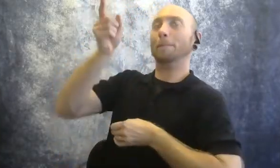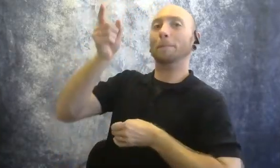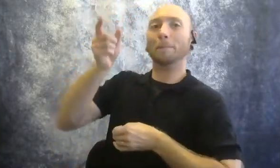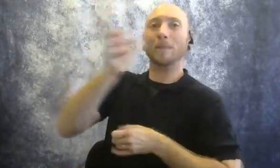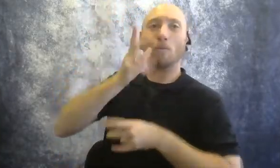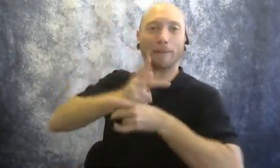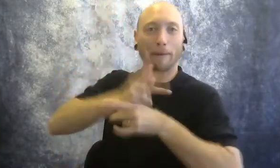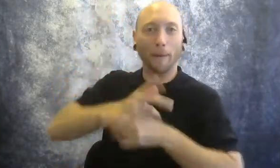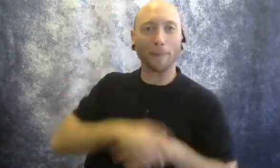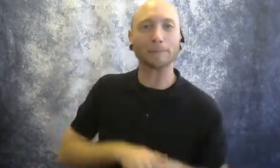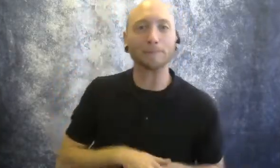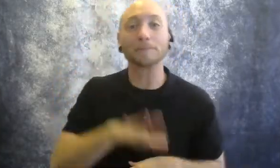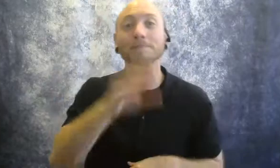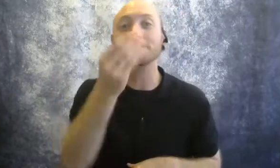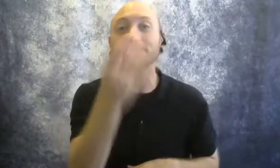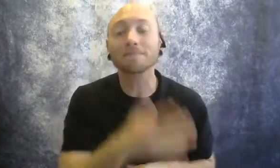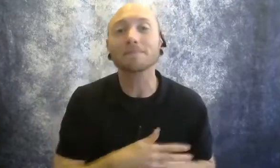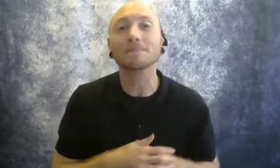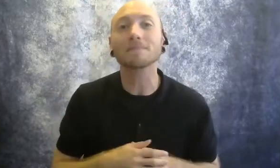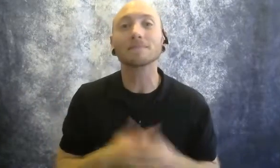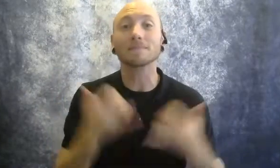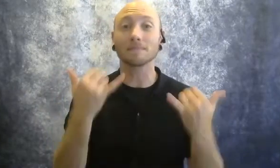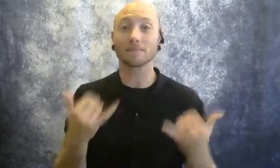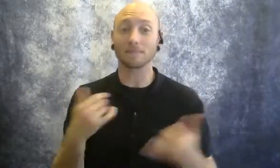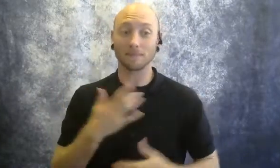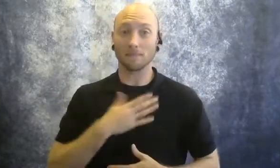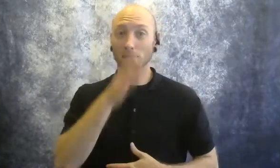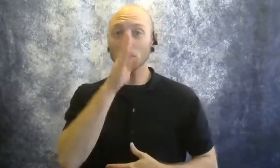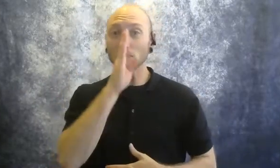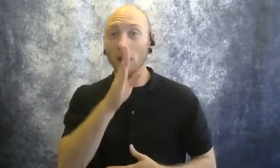give something today. I'll tell you something. I've come to a